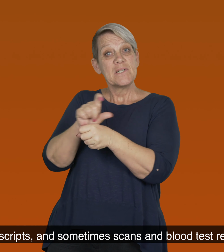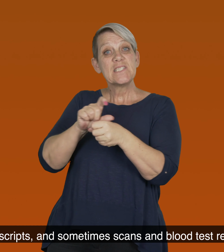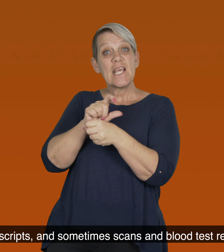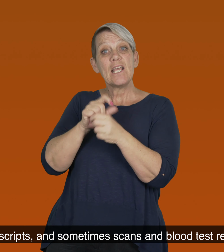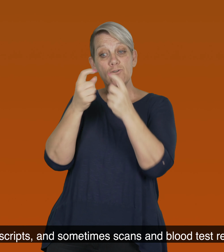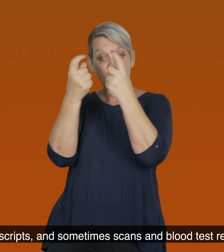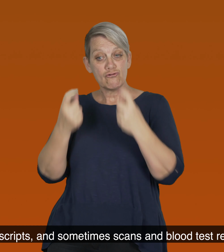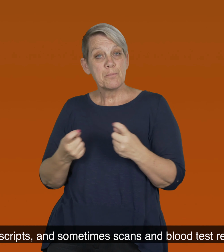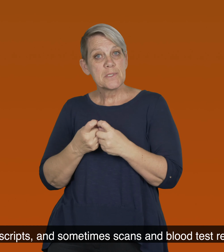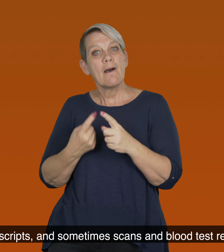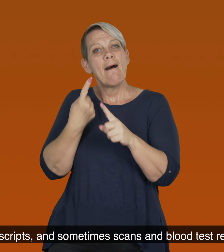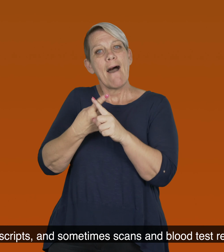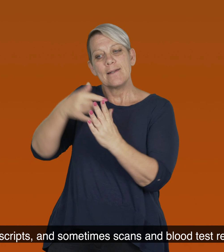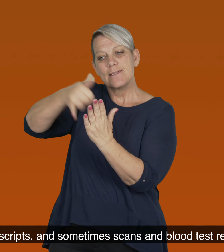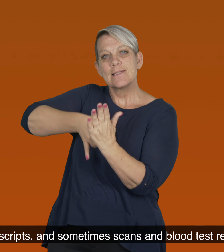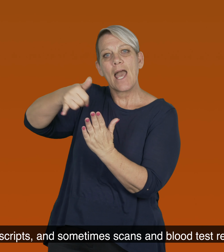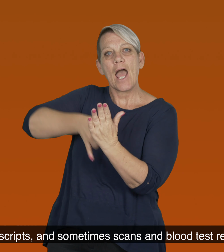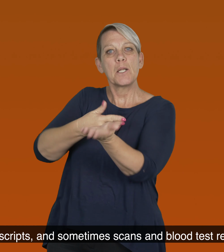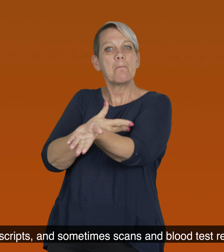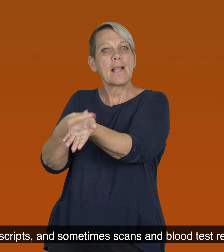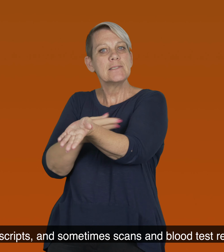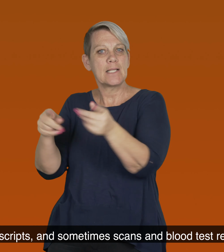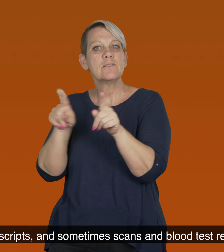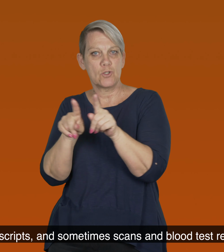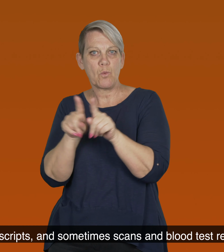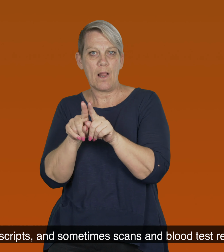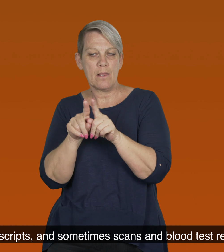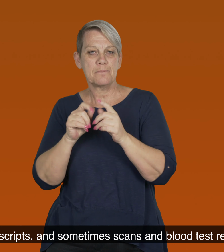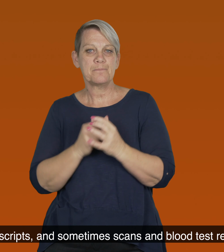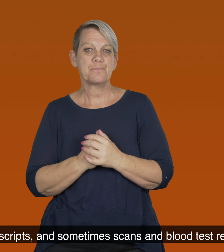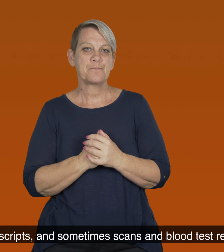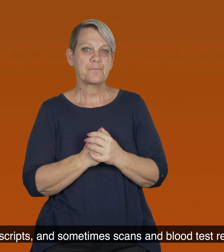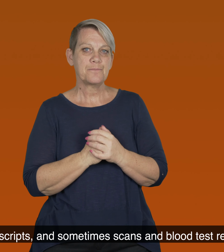pharmacy scripts, and sometimes scans and blood test results.